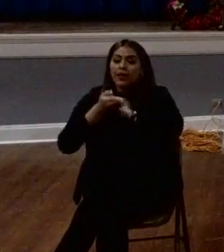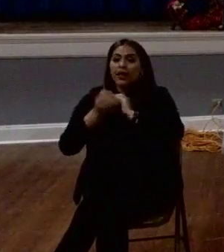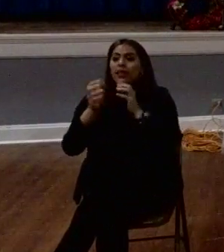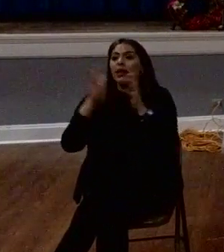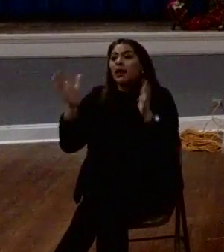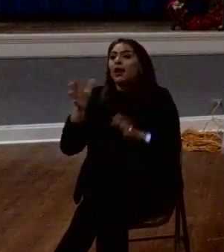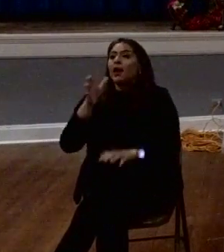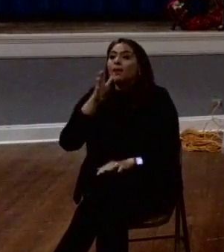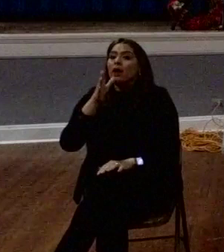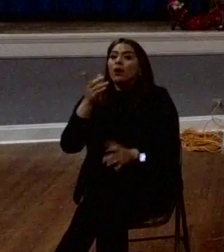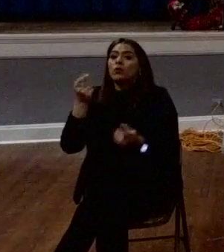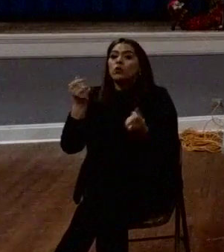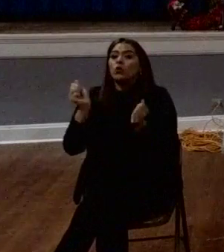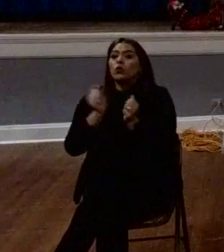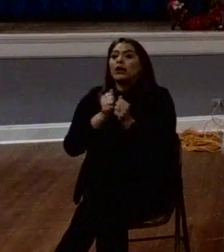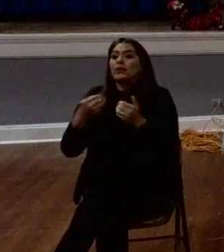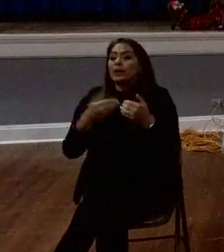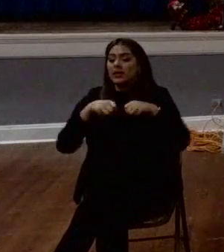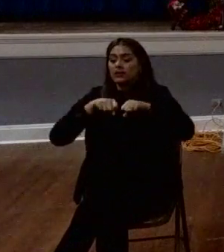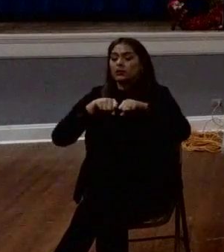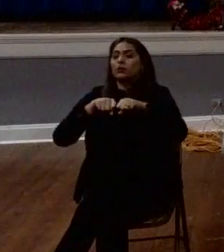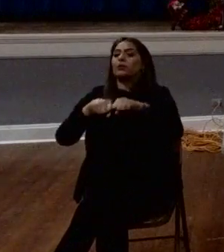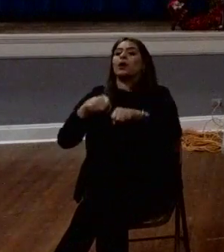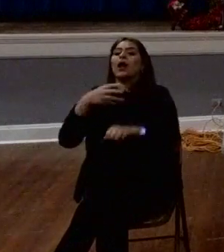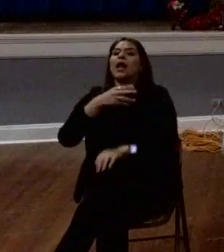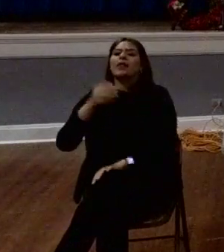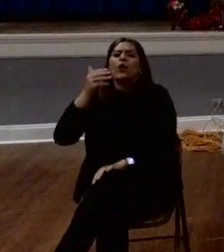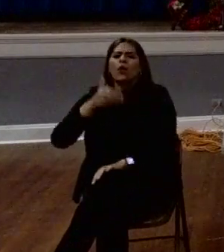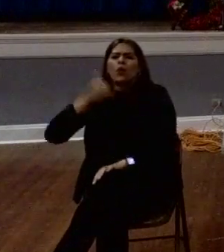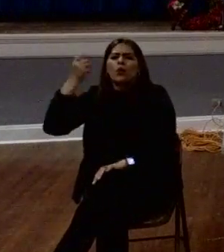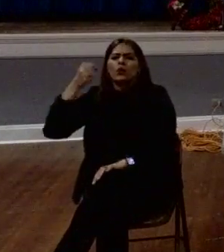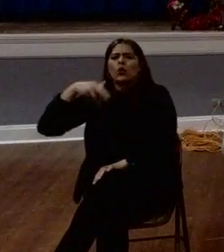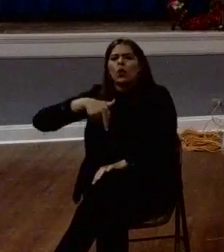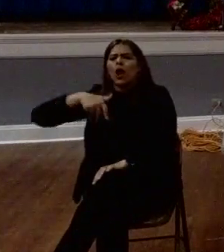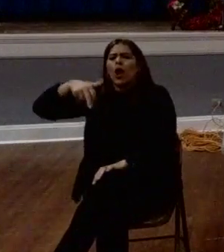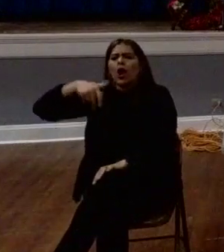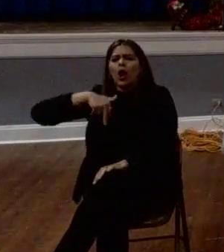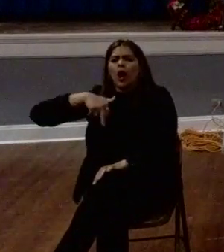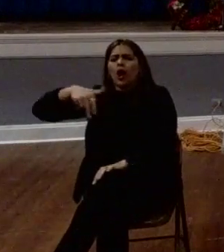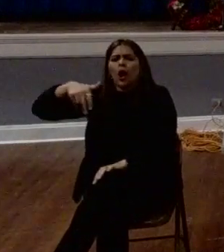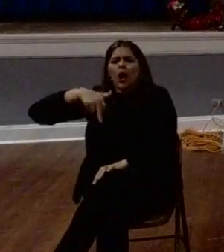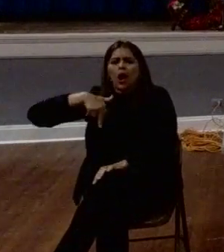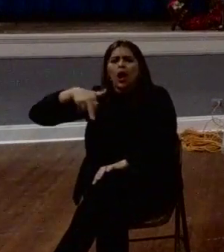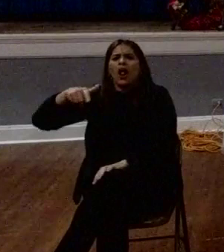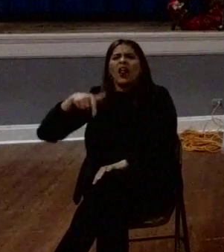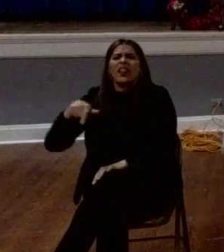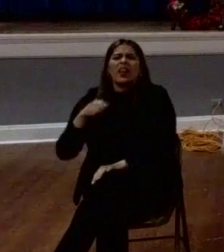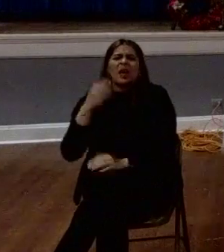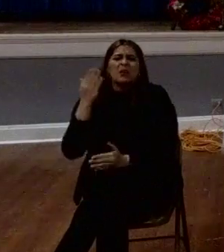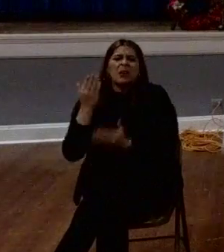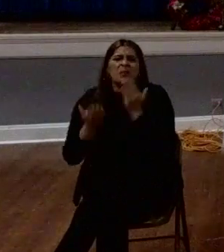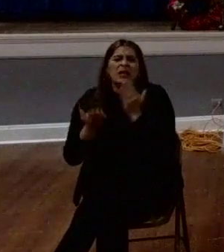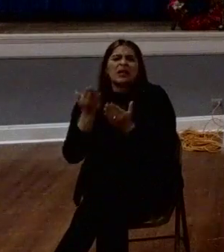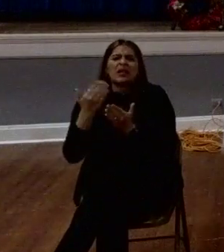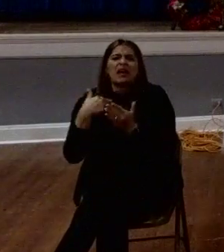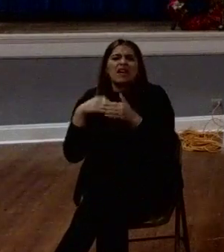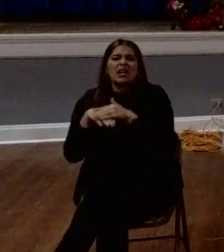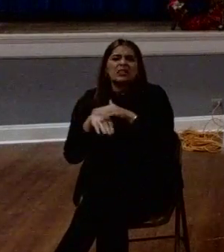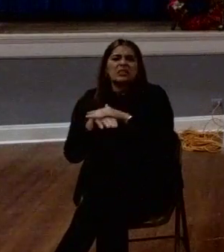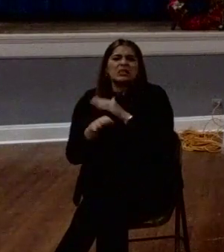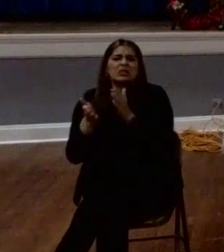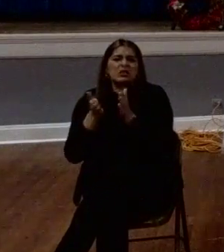with strollers. I've seen elders doing their walking up and down, and so I think they're the ones that are somehow going to get access to that